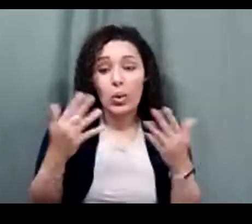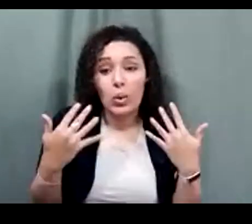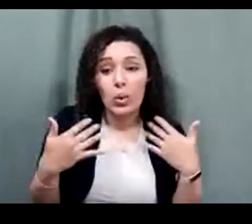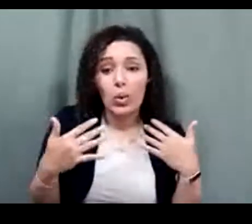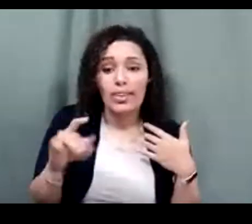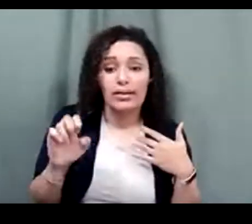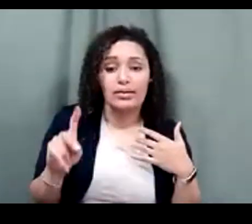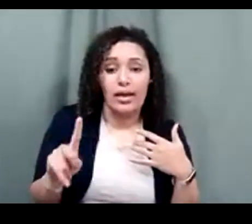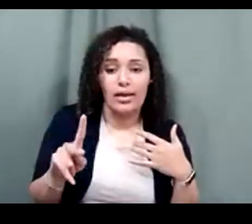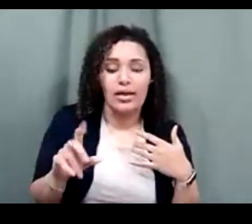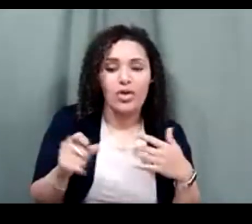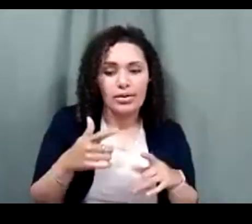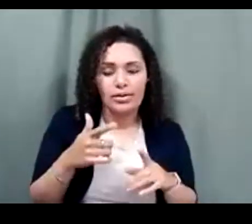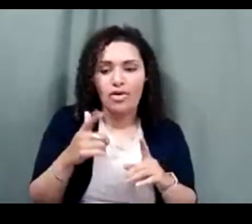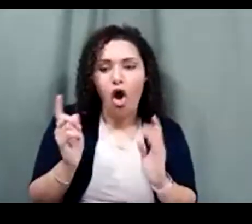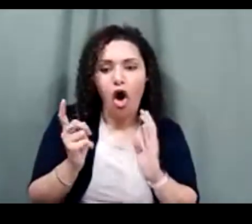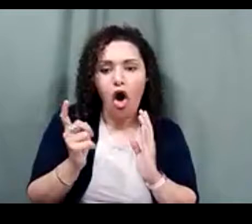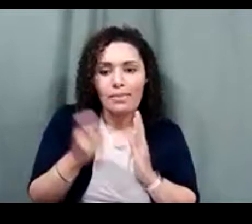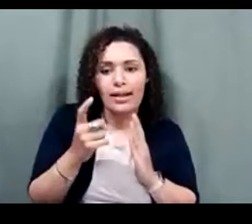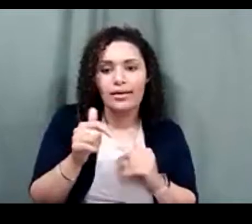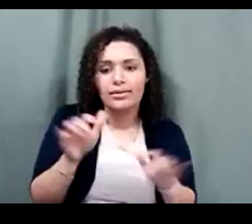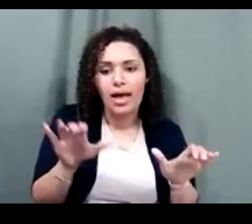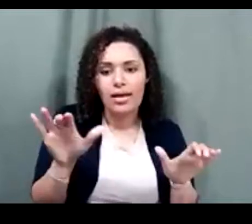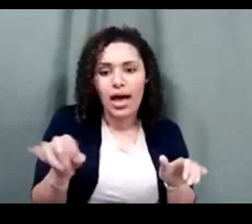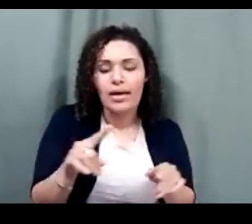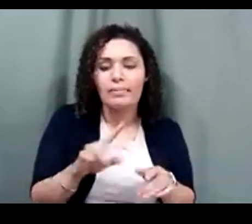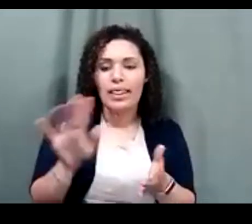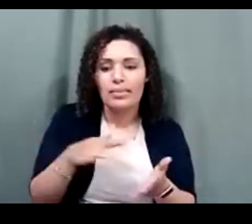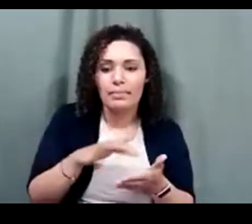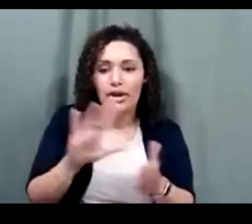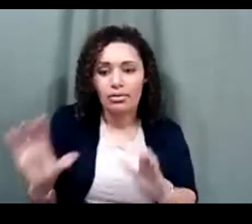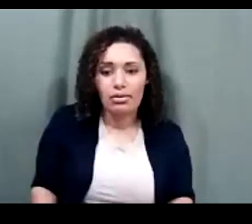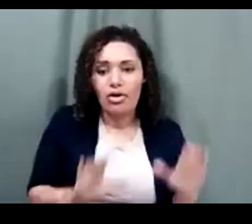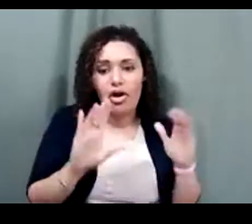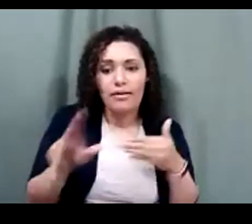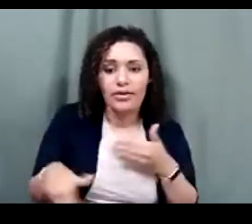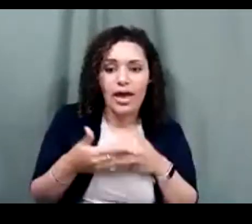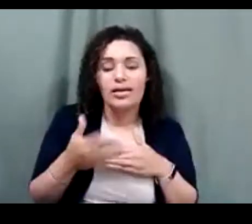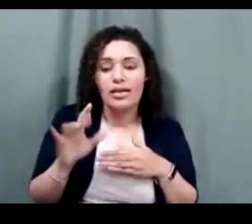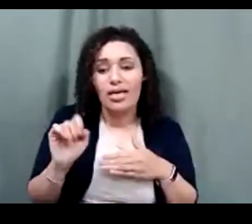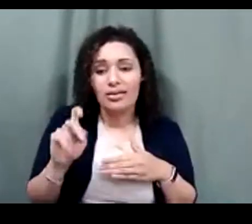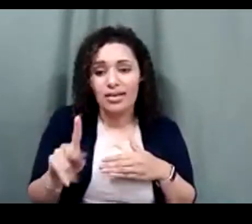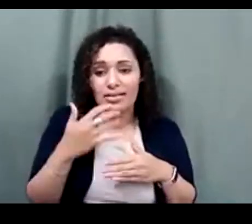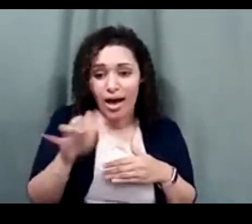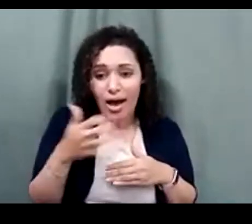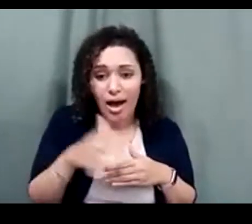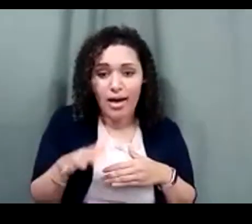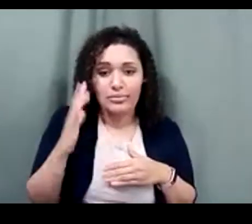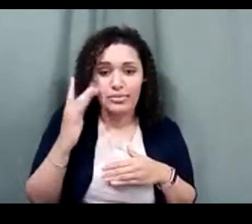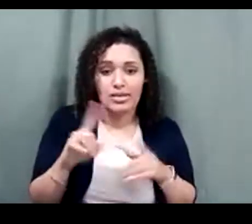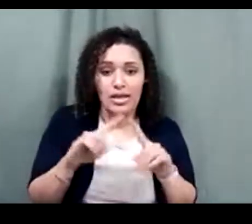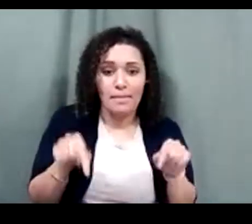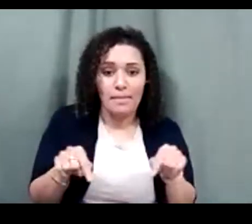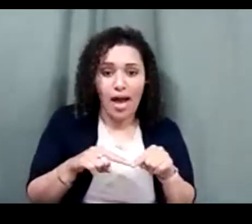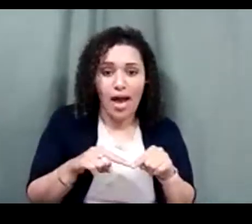they do that automatically. What we don't know in the middle of the night is to get an alarm to say the tank's gotten hot because that little box messed